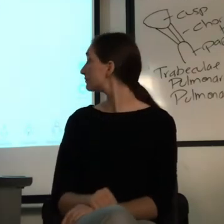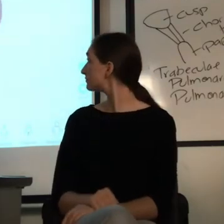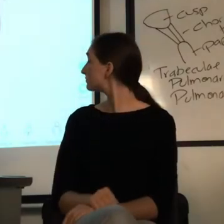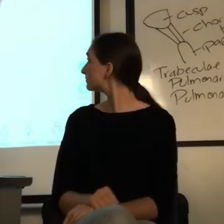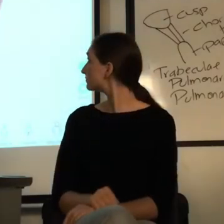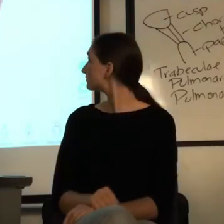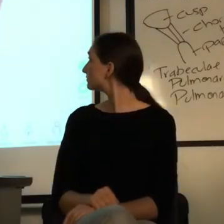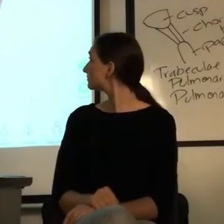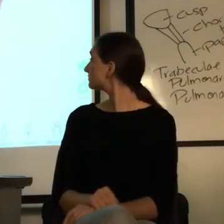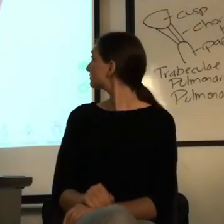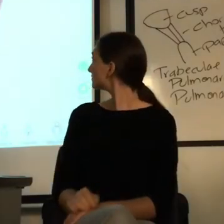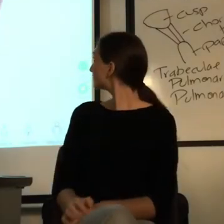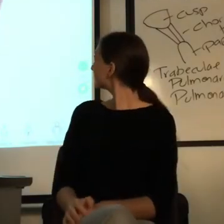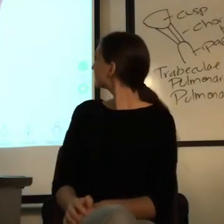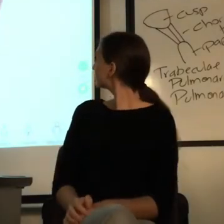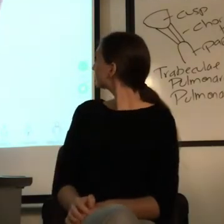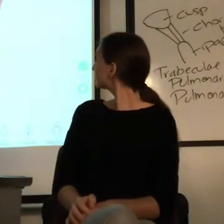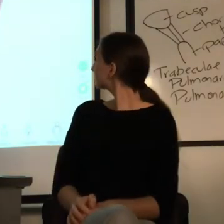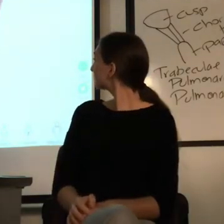Go here.